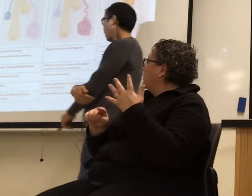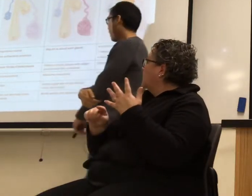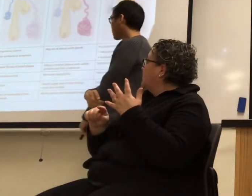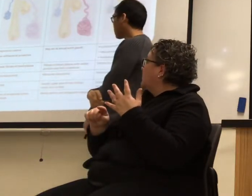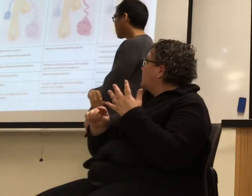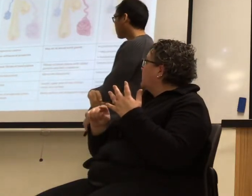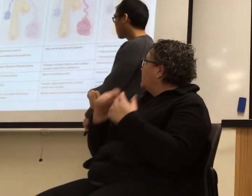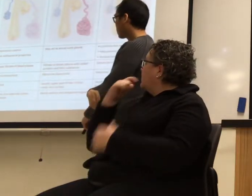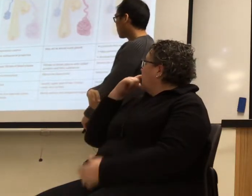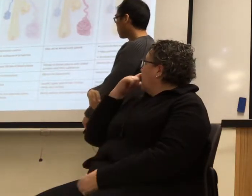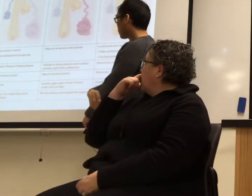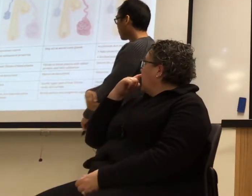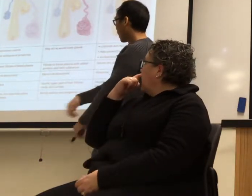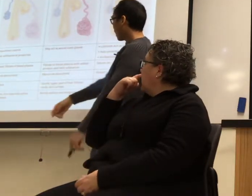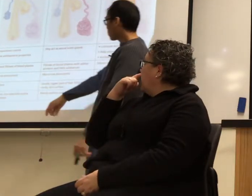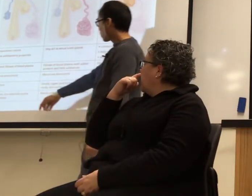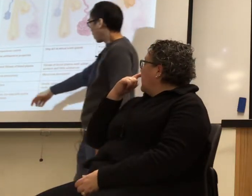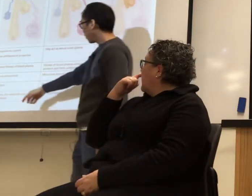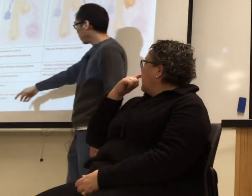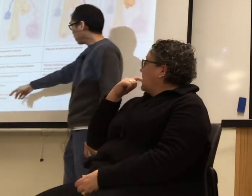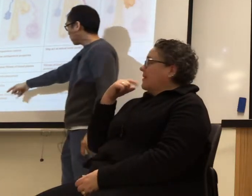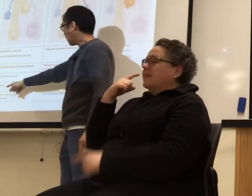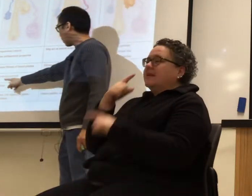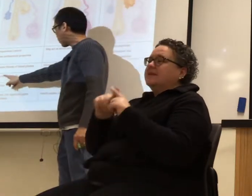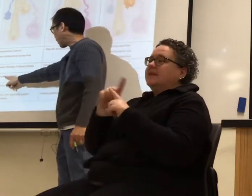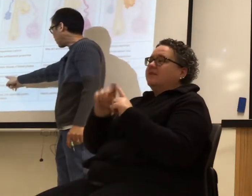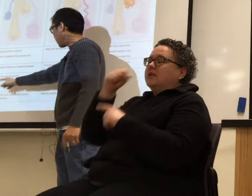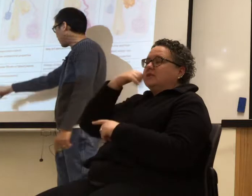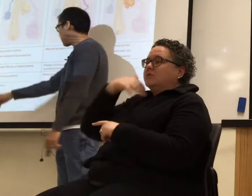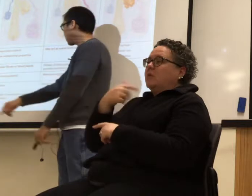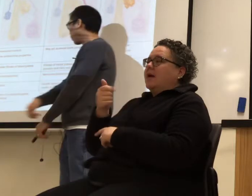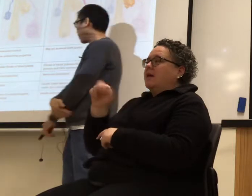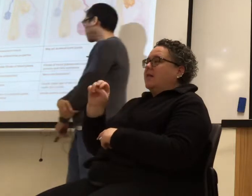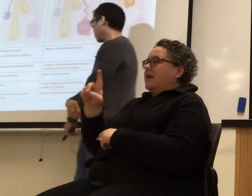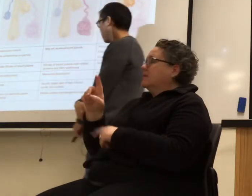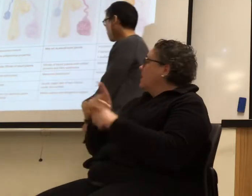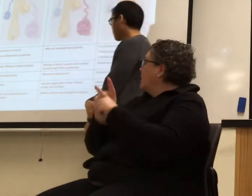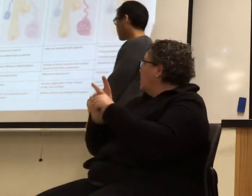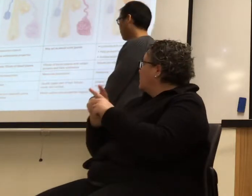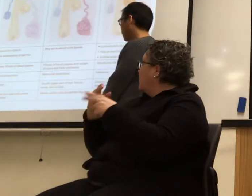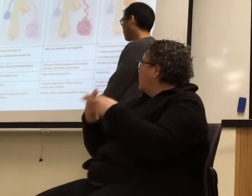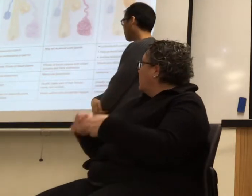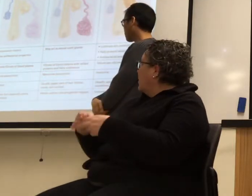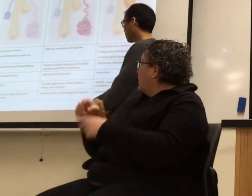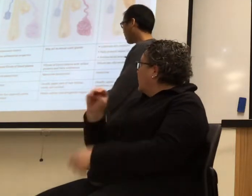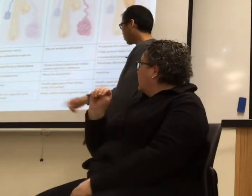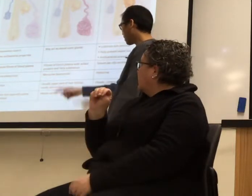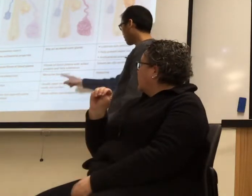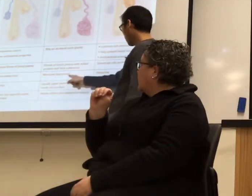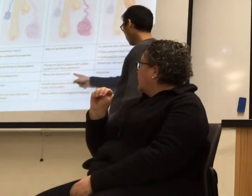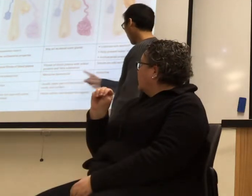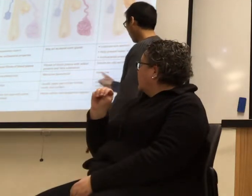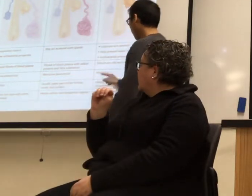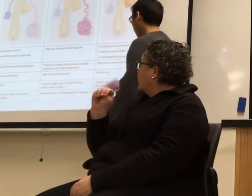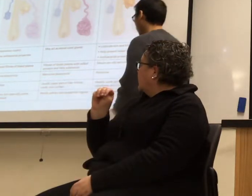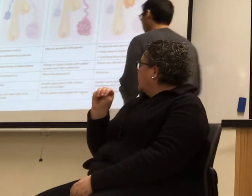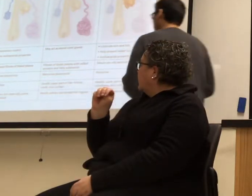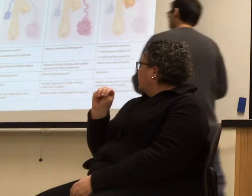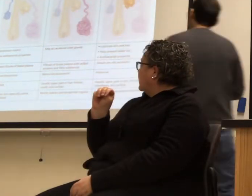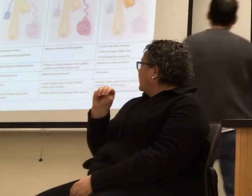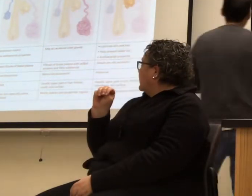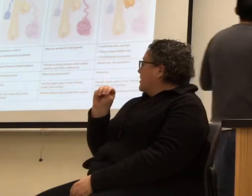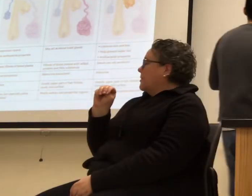eccrine sweat glands. I also call them merocrine because the form of secretion is different. So maybe we could note that. I